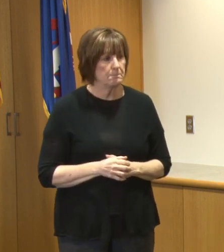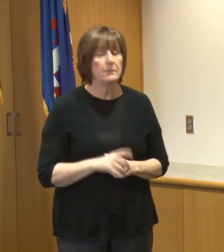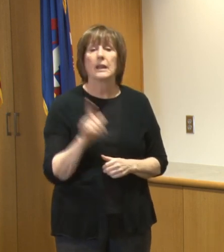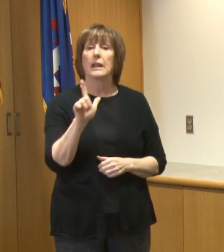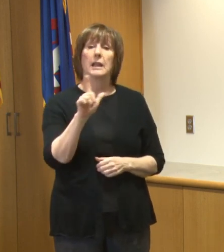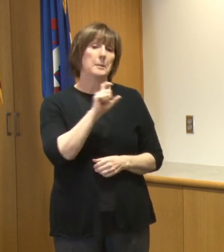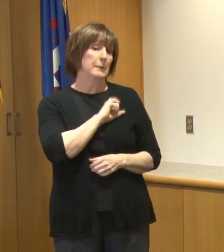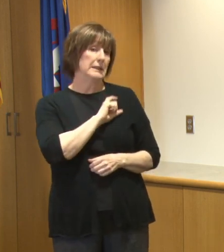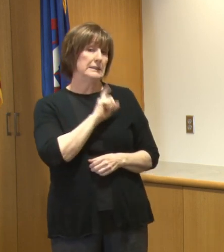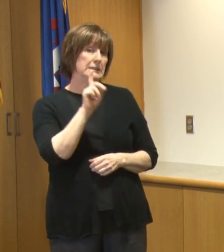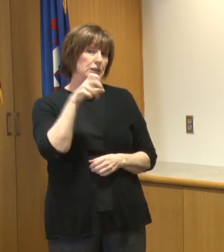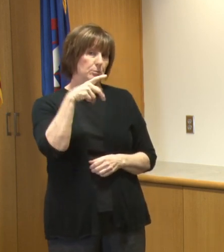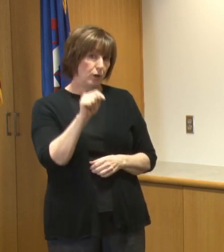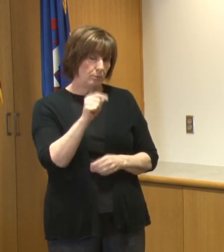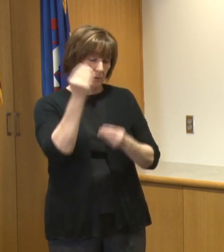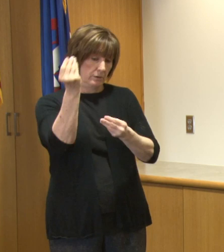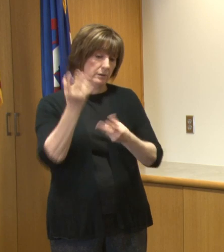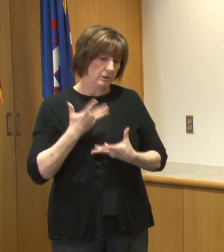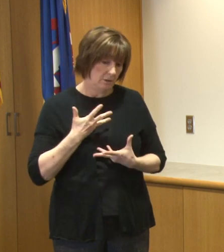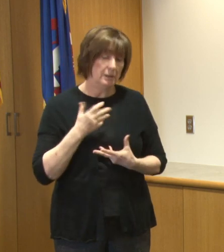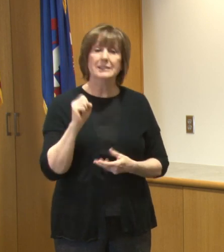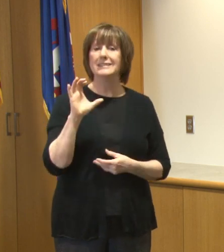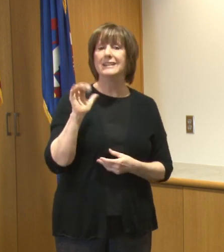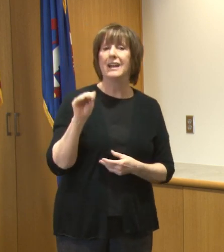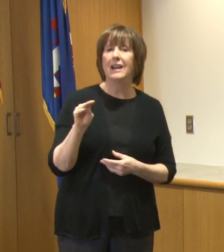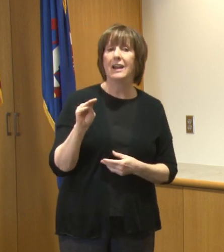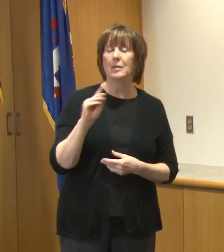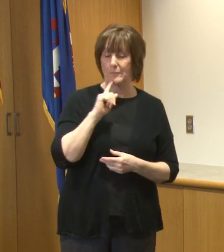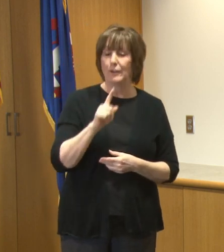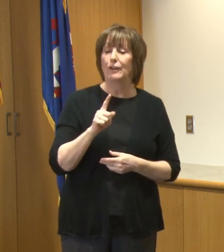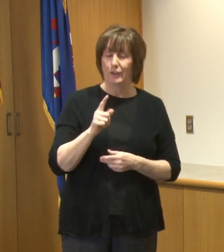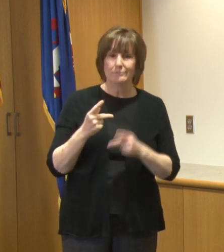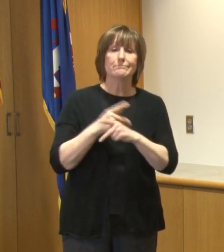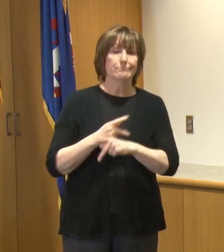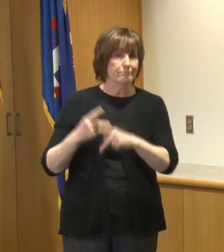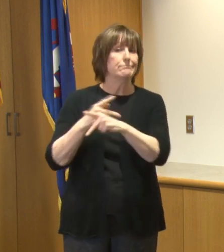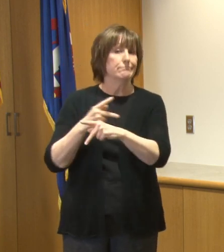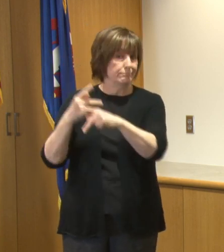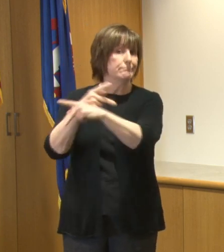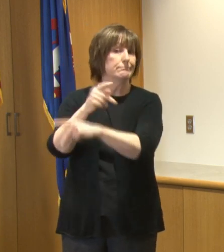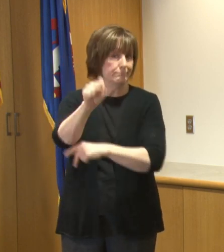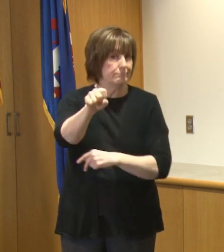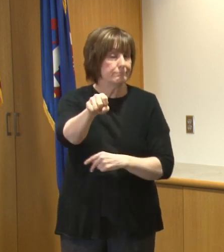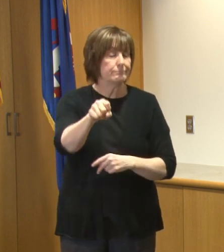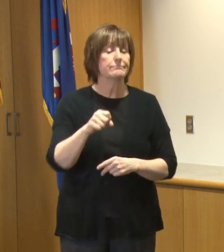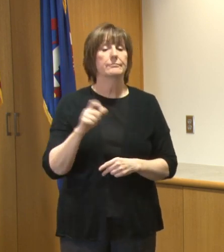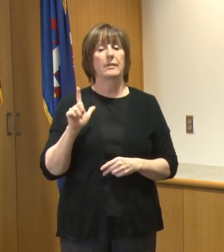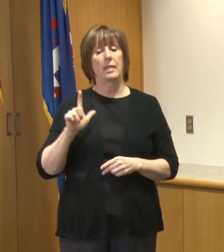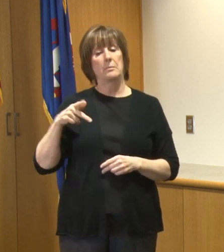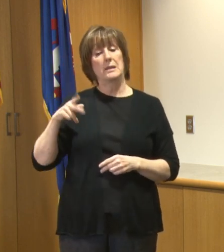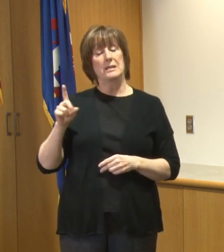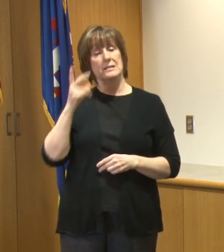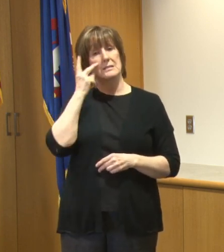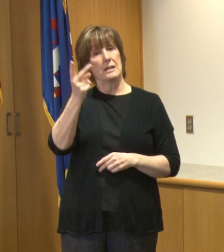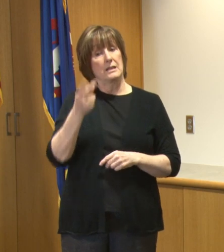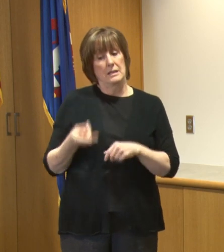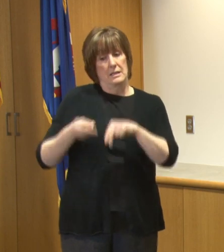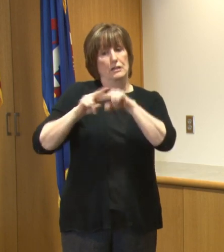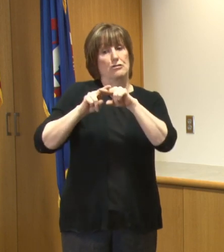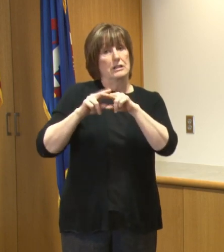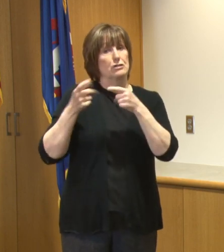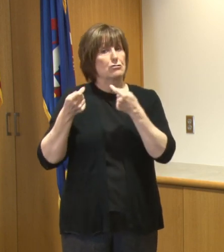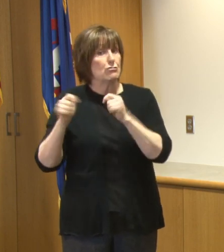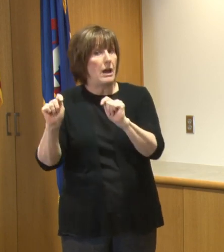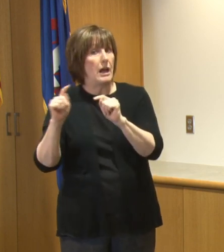Lincoln Police Department reports that scams like this are a growing issue in our community. LPD has seen an increase in the number of attempts to